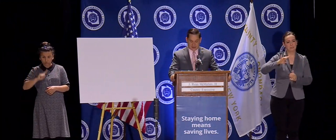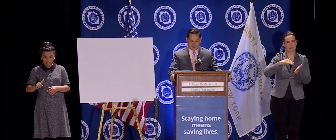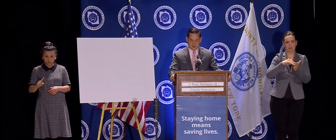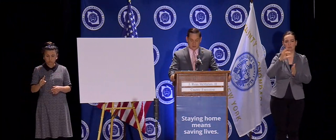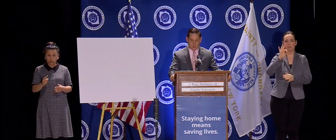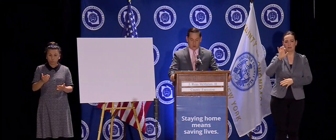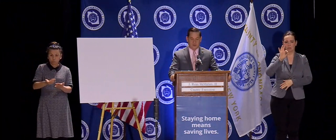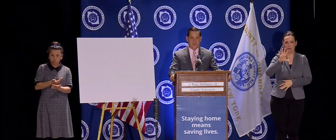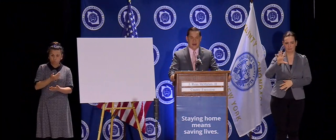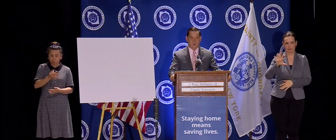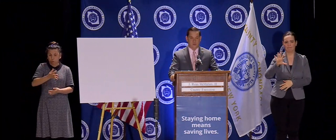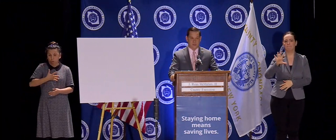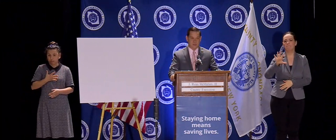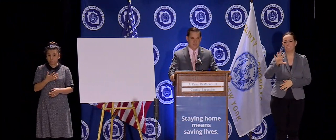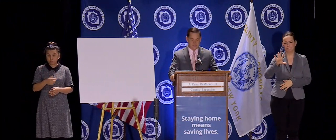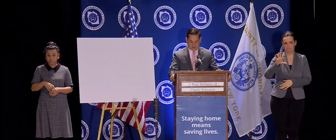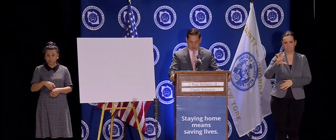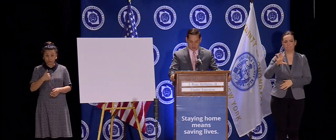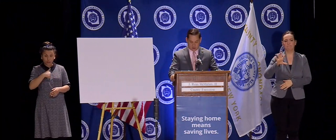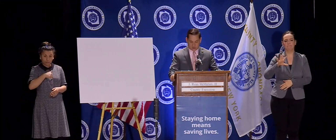We sent